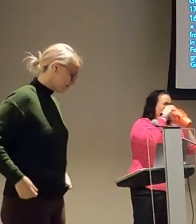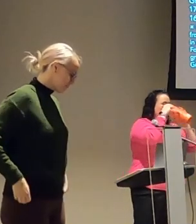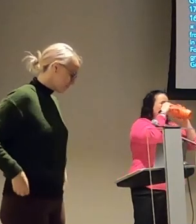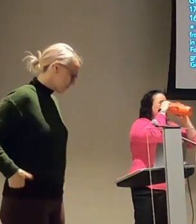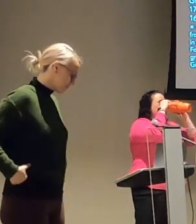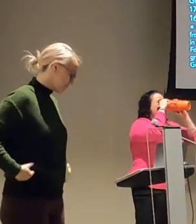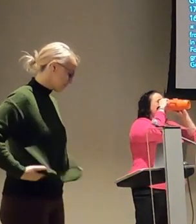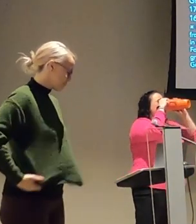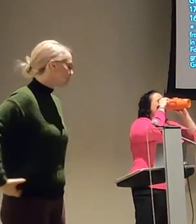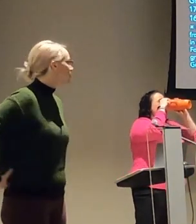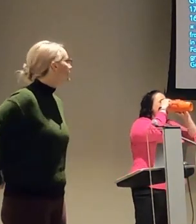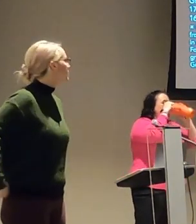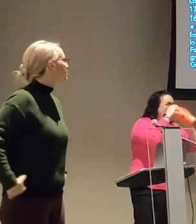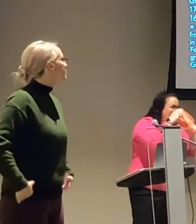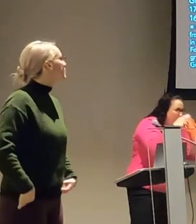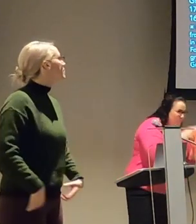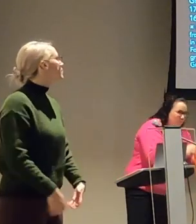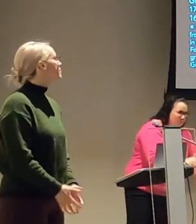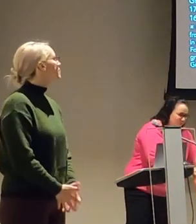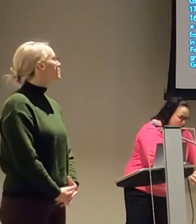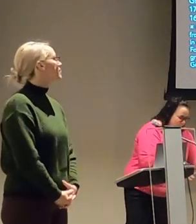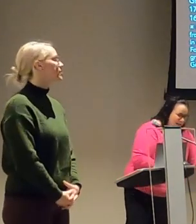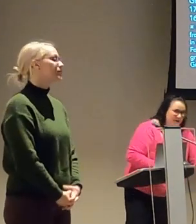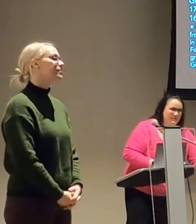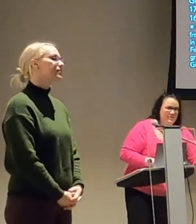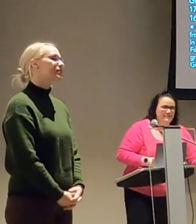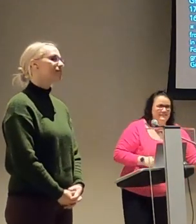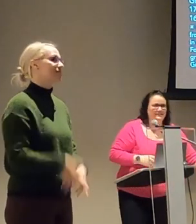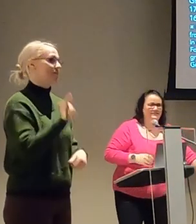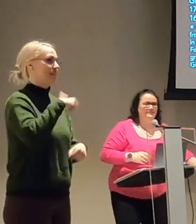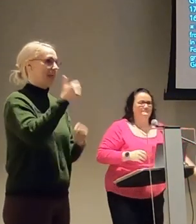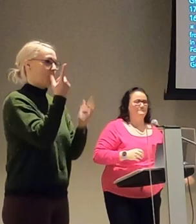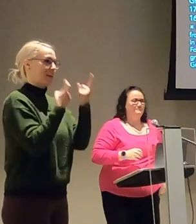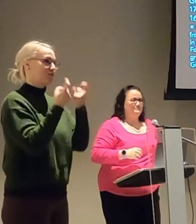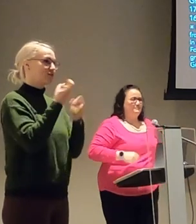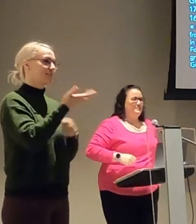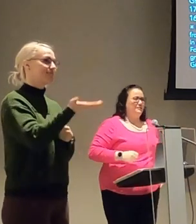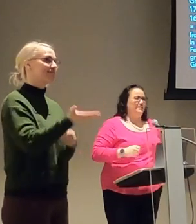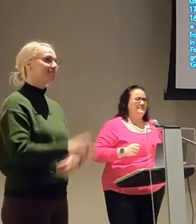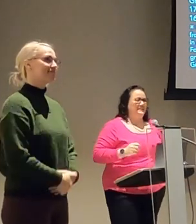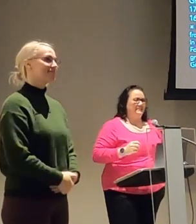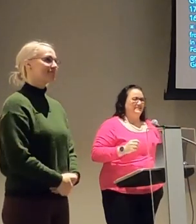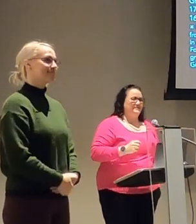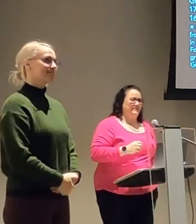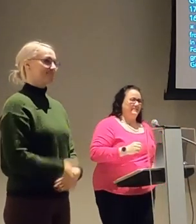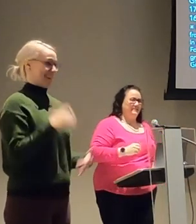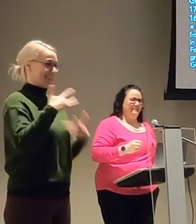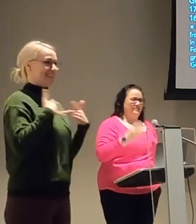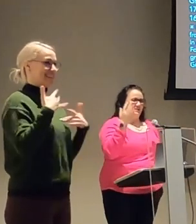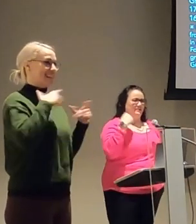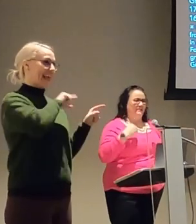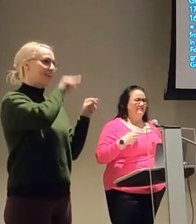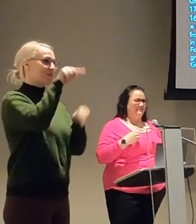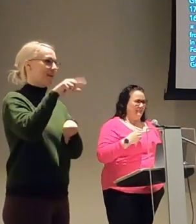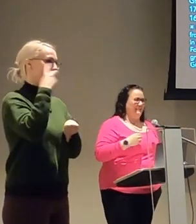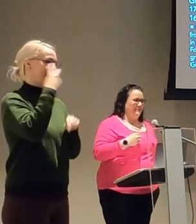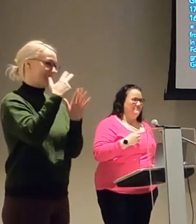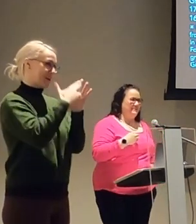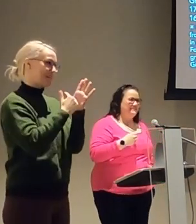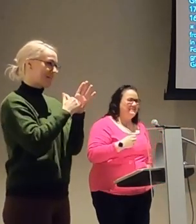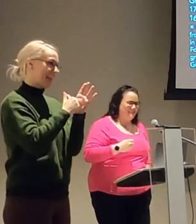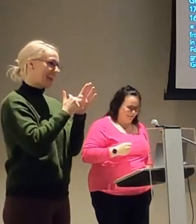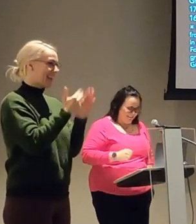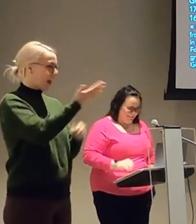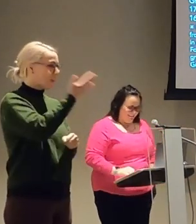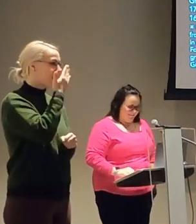Any questions? You all excited to go down and check her out and like